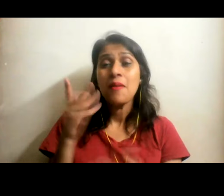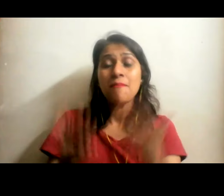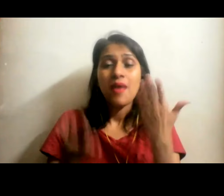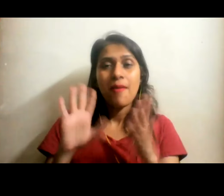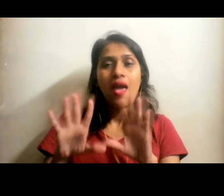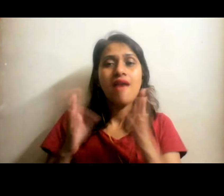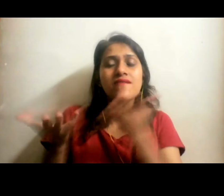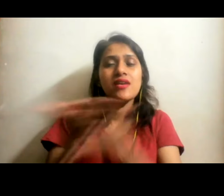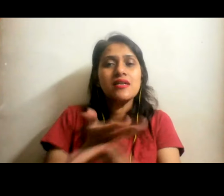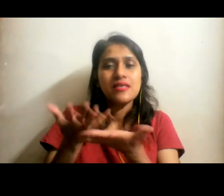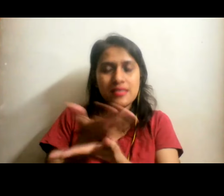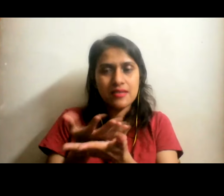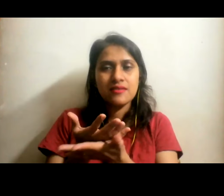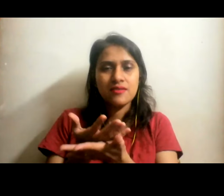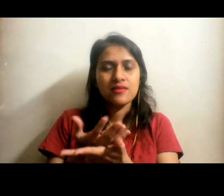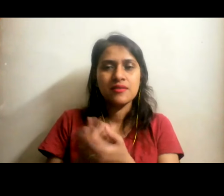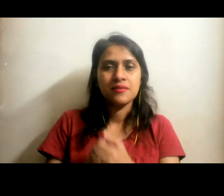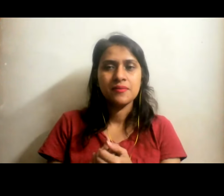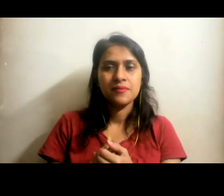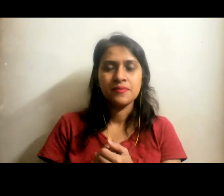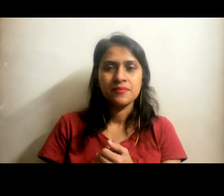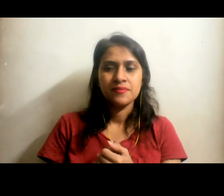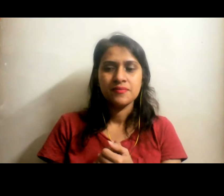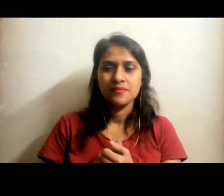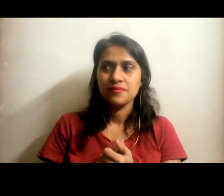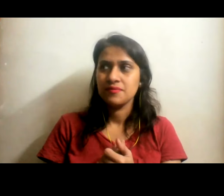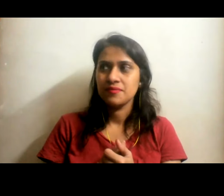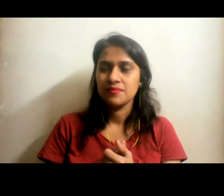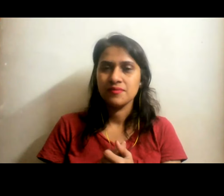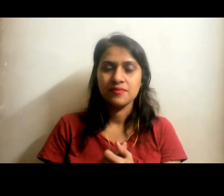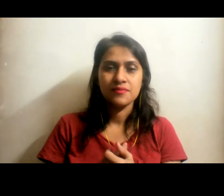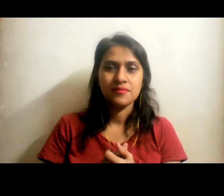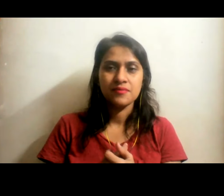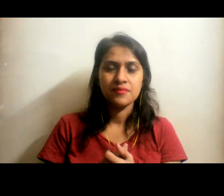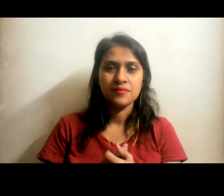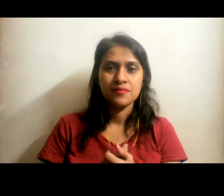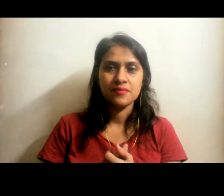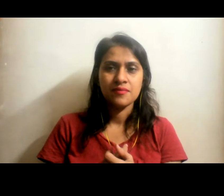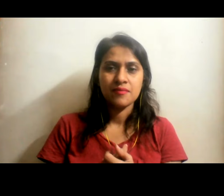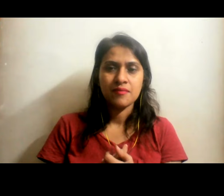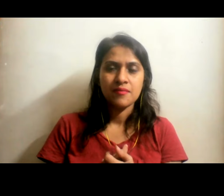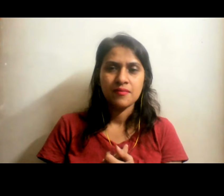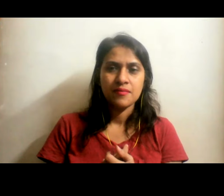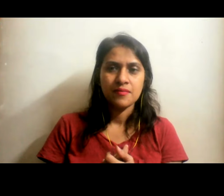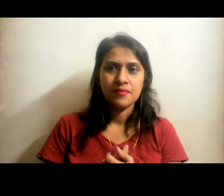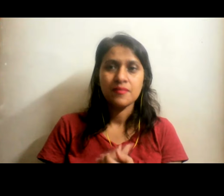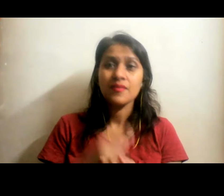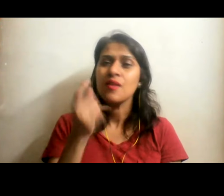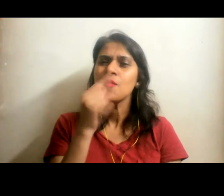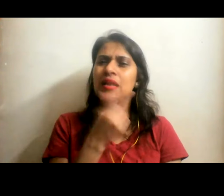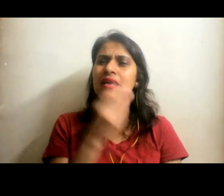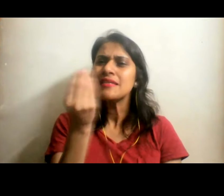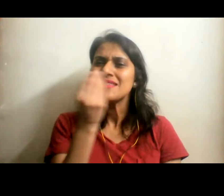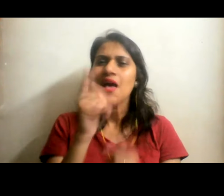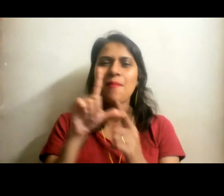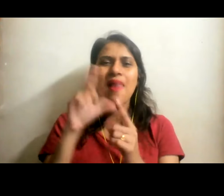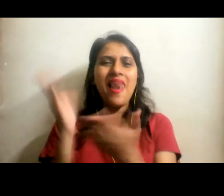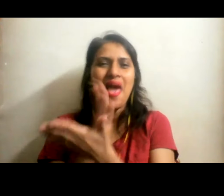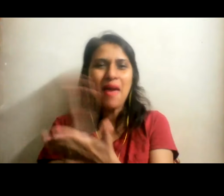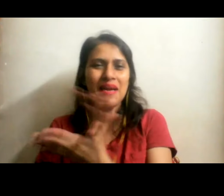in the group and whatever. So Yes, there is some of them are in the metro, some are in the library.